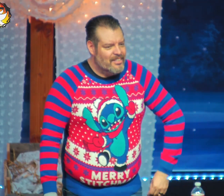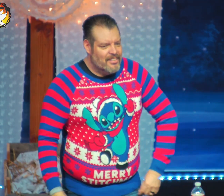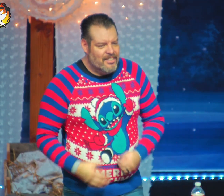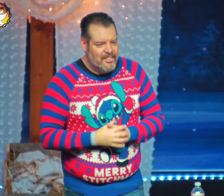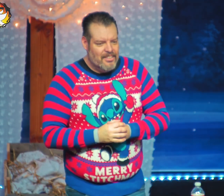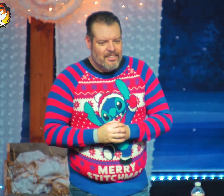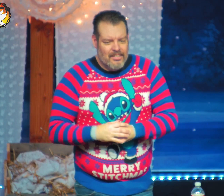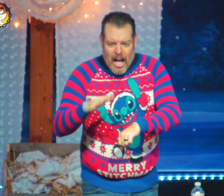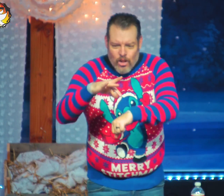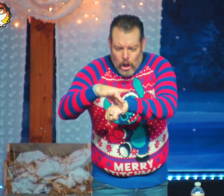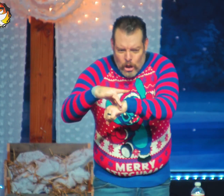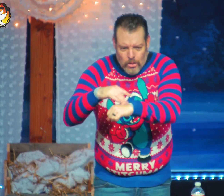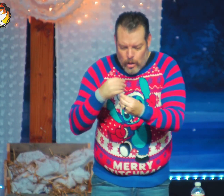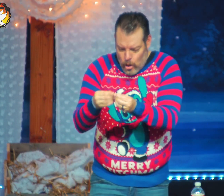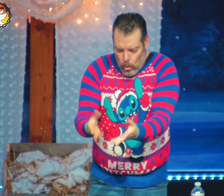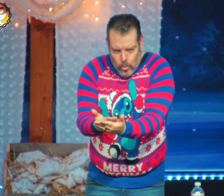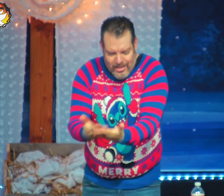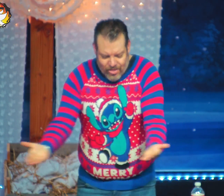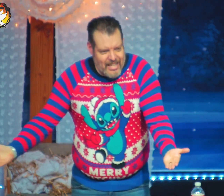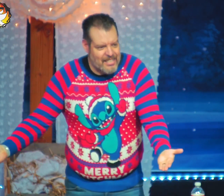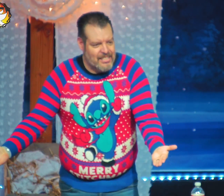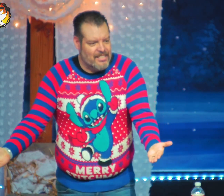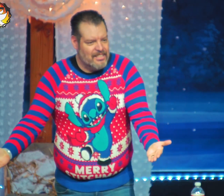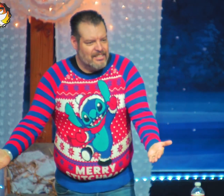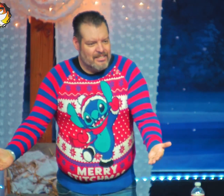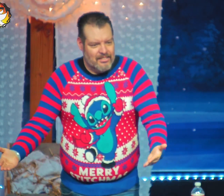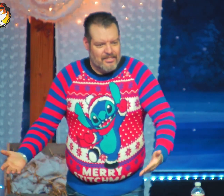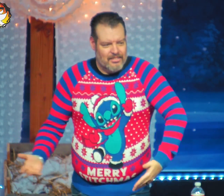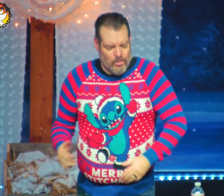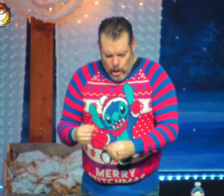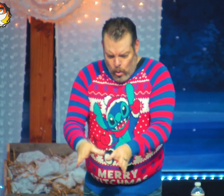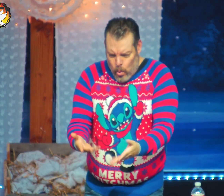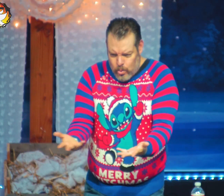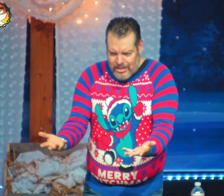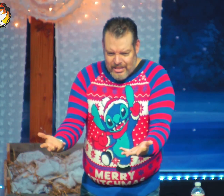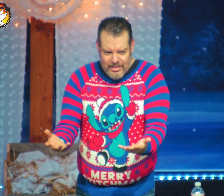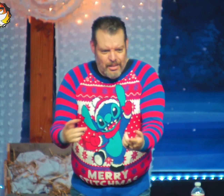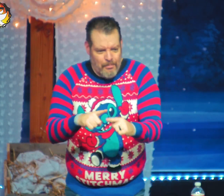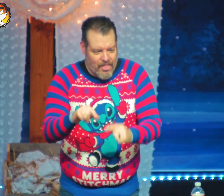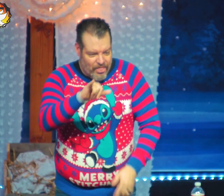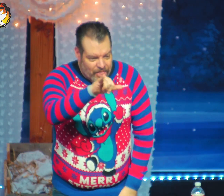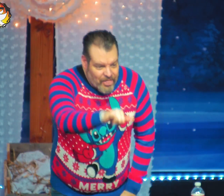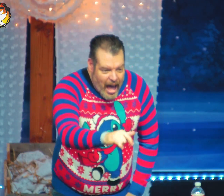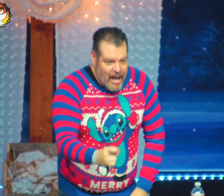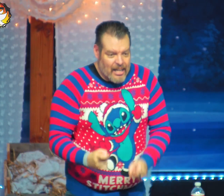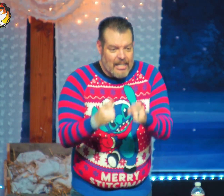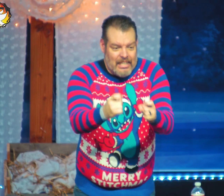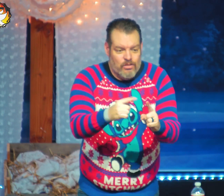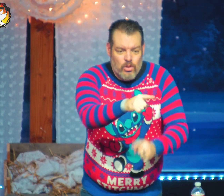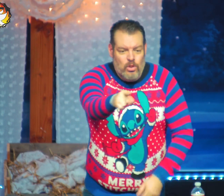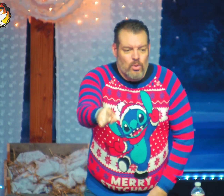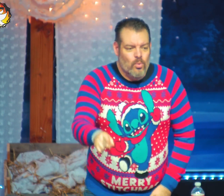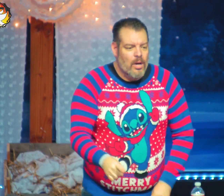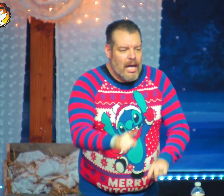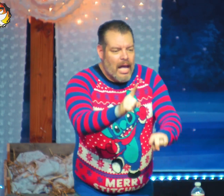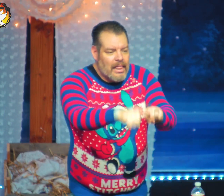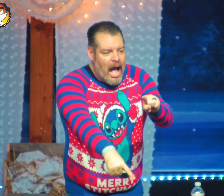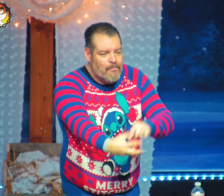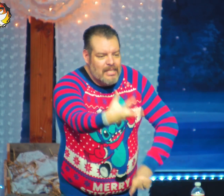He has given you a gift of hope that cannot perish, that cannot be taken